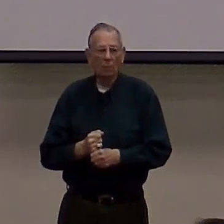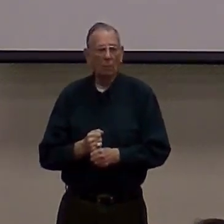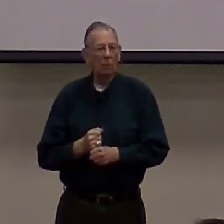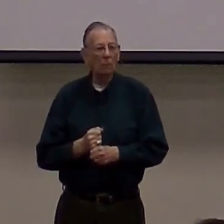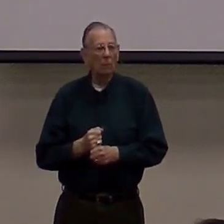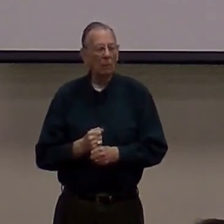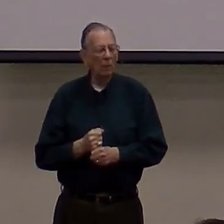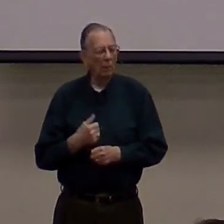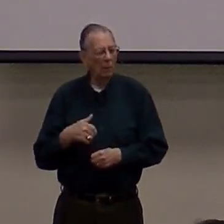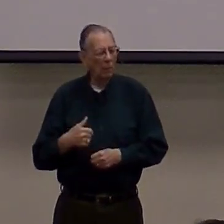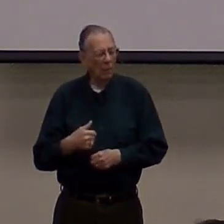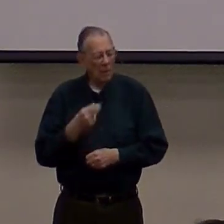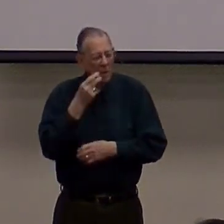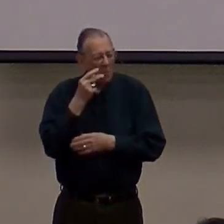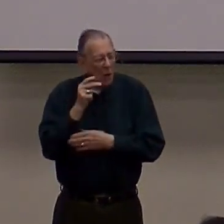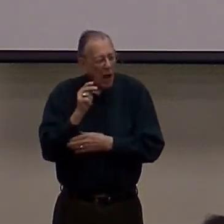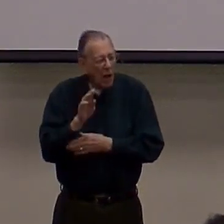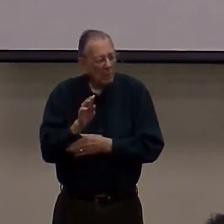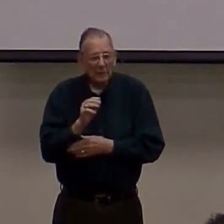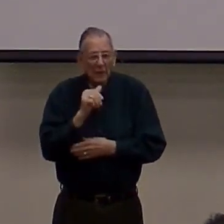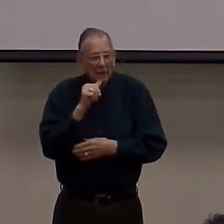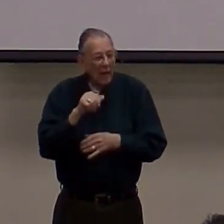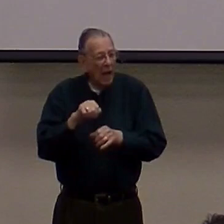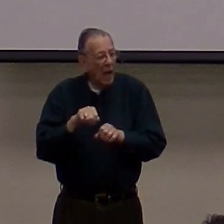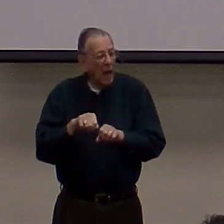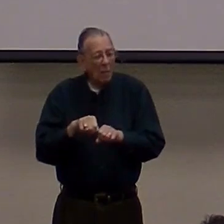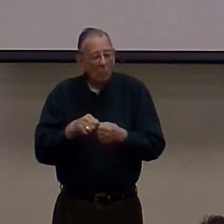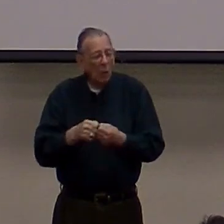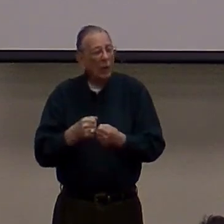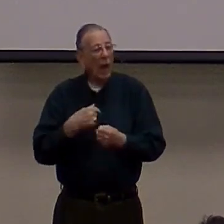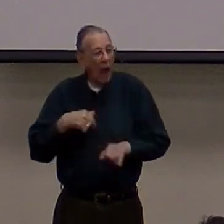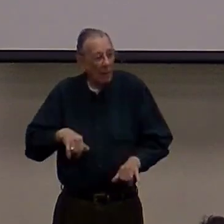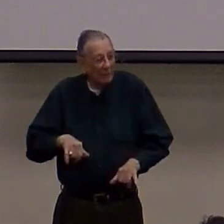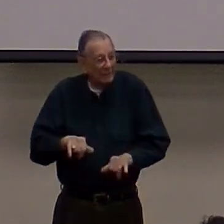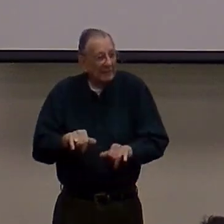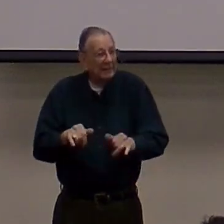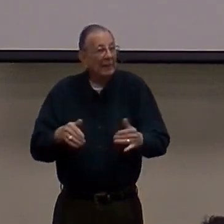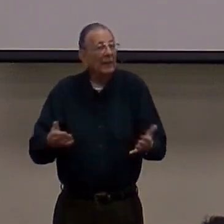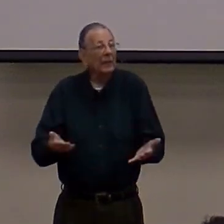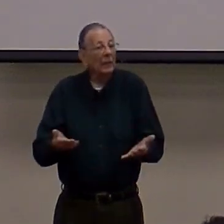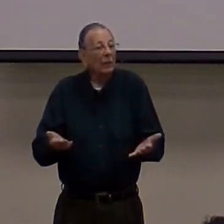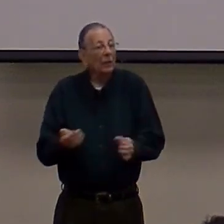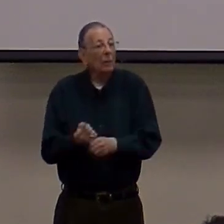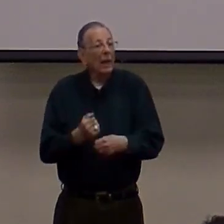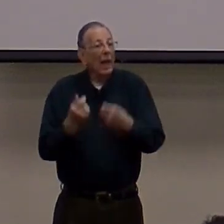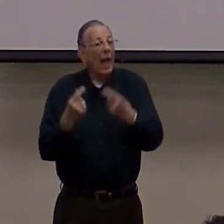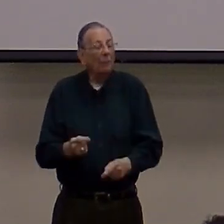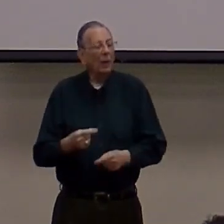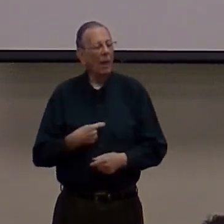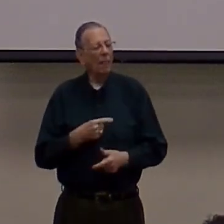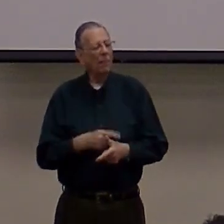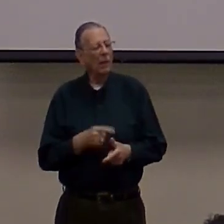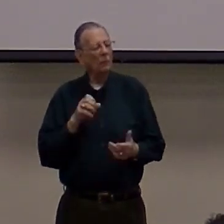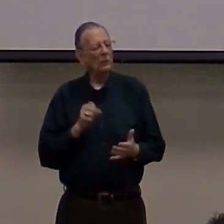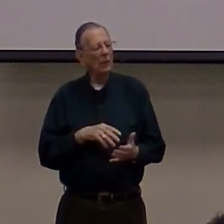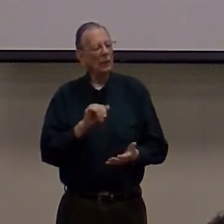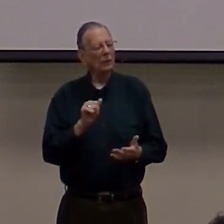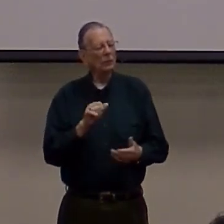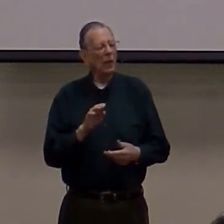Demonstratively, he says, the promise is not broken. I'm still here to make it happen. And then we studied with